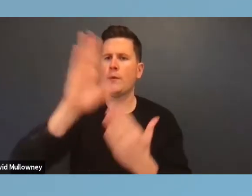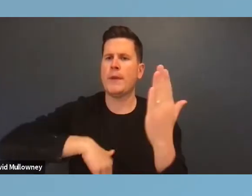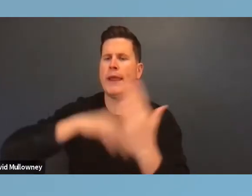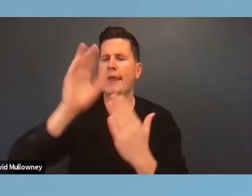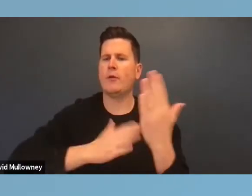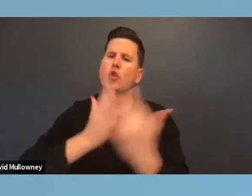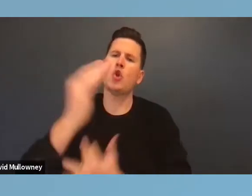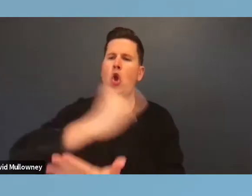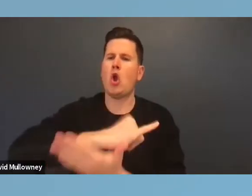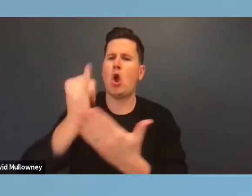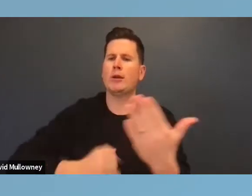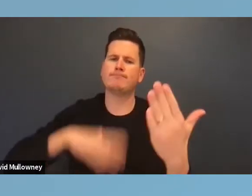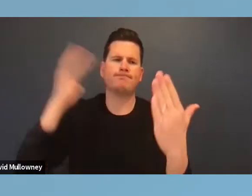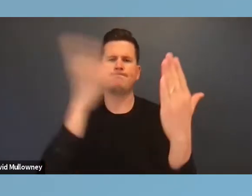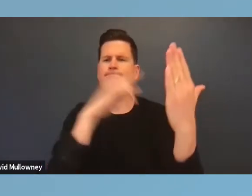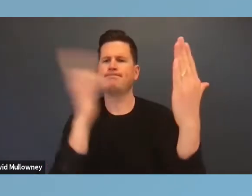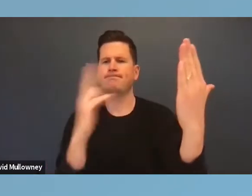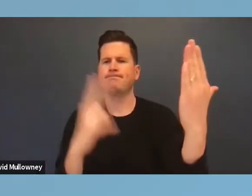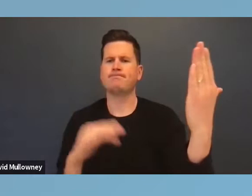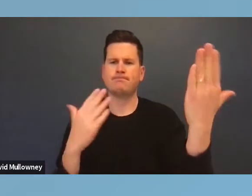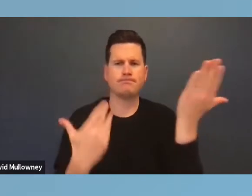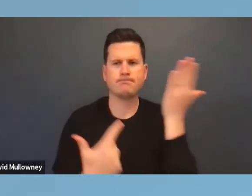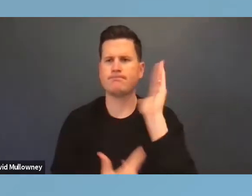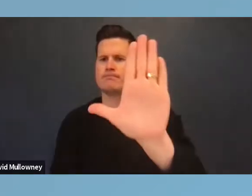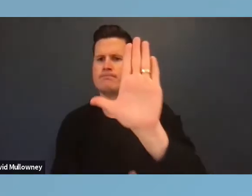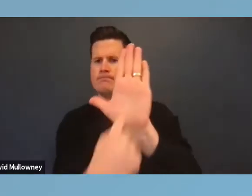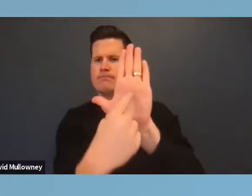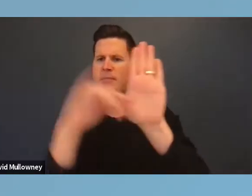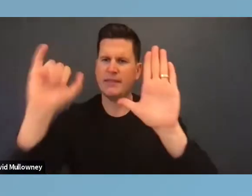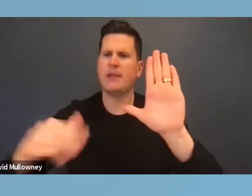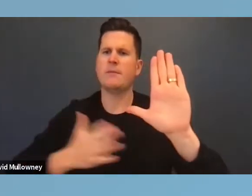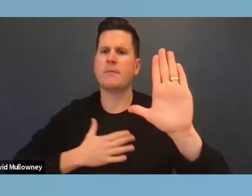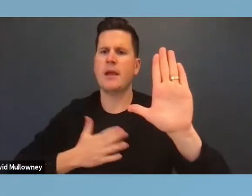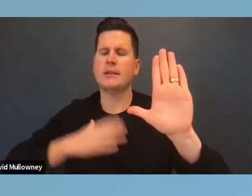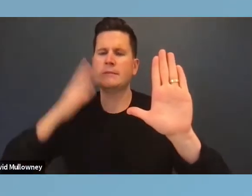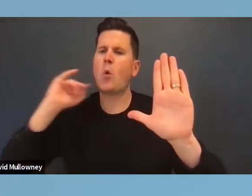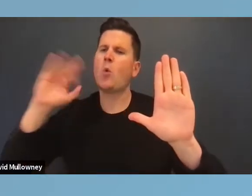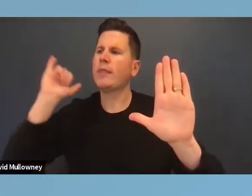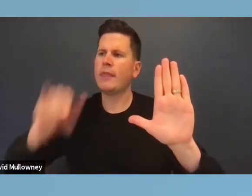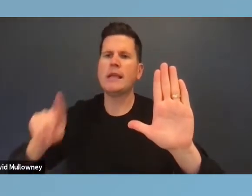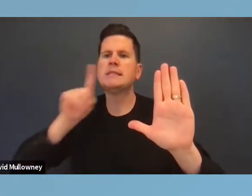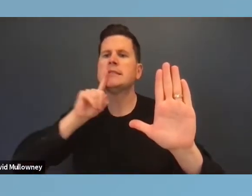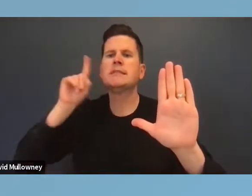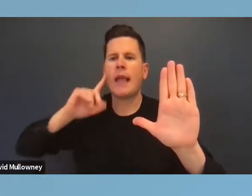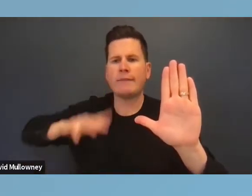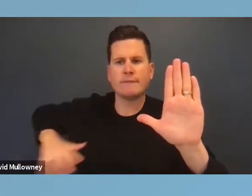and demonstrating those through art, and being able to show to the world